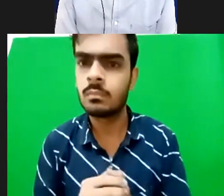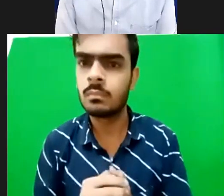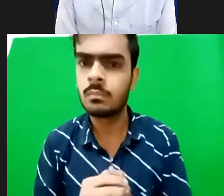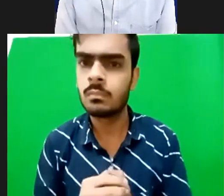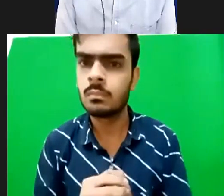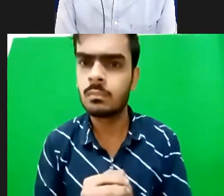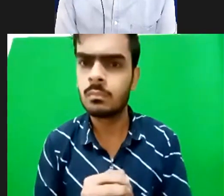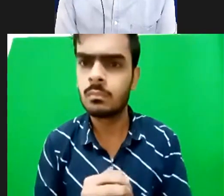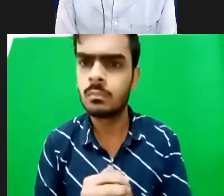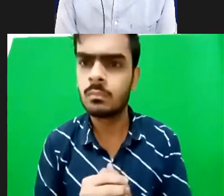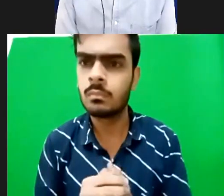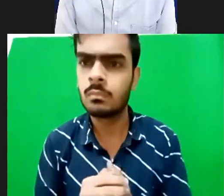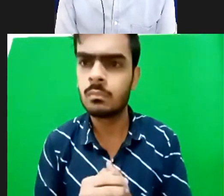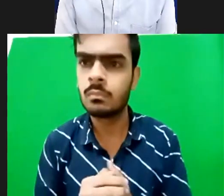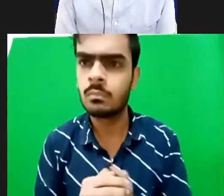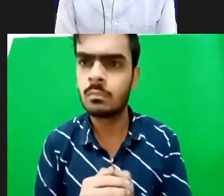about the diet that we should follow?